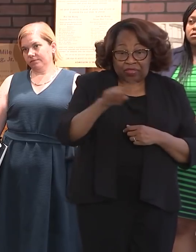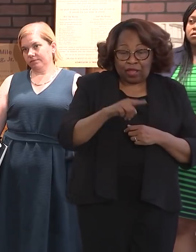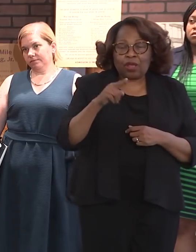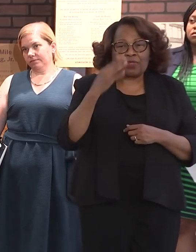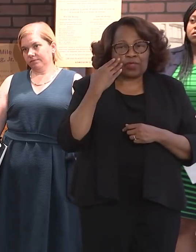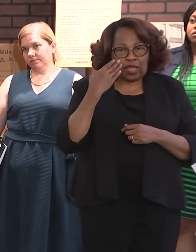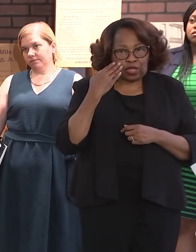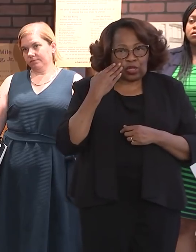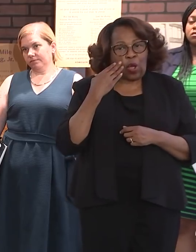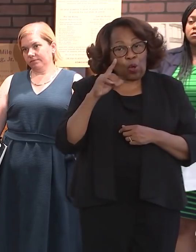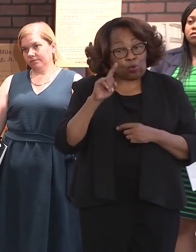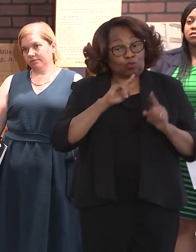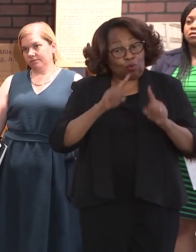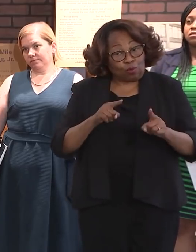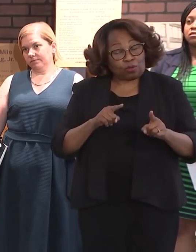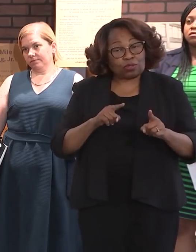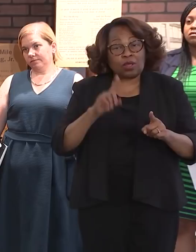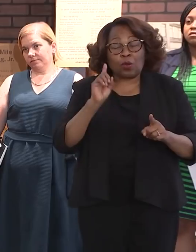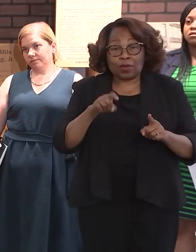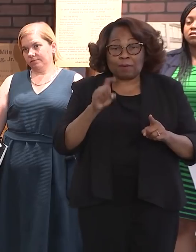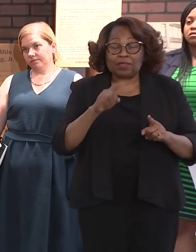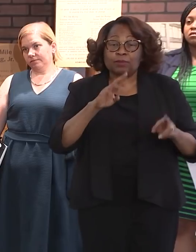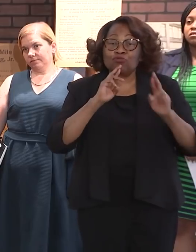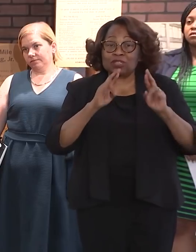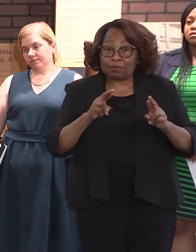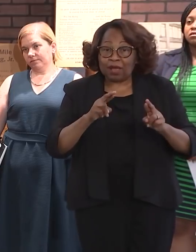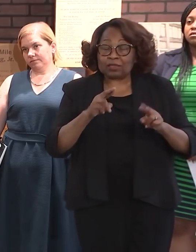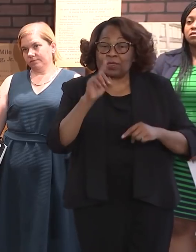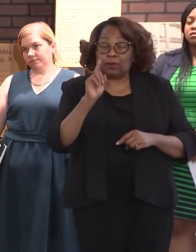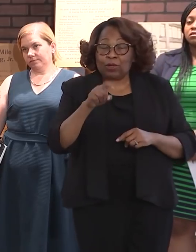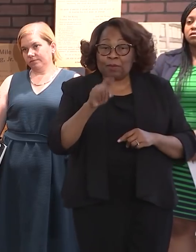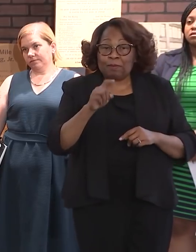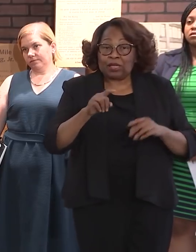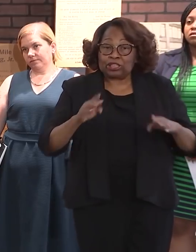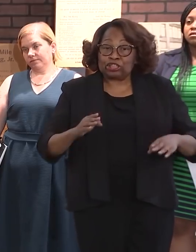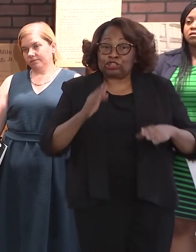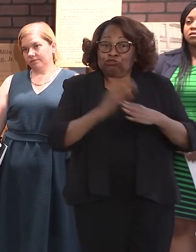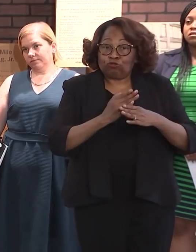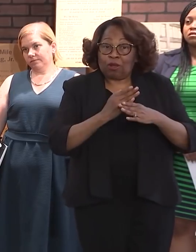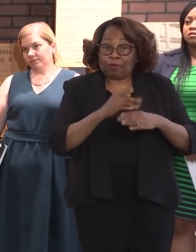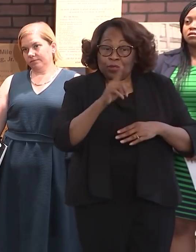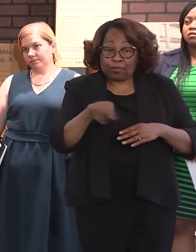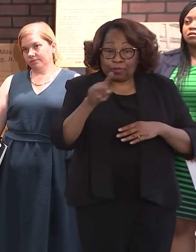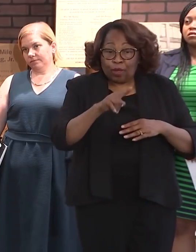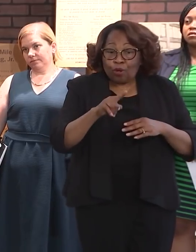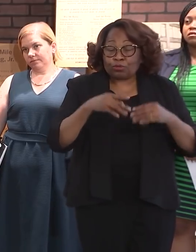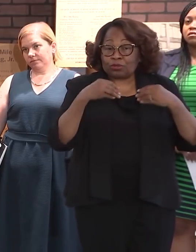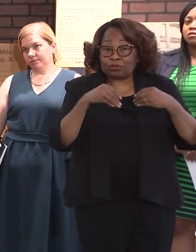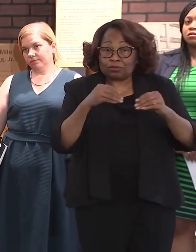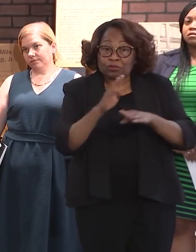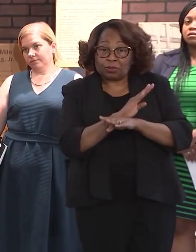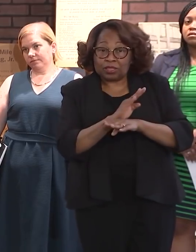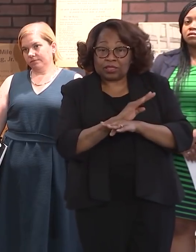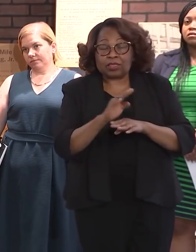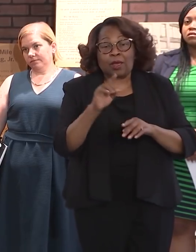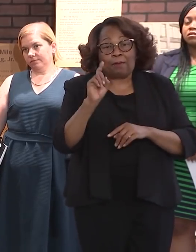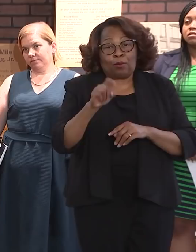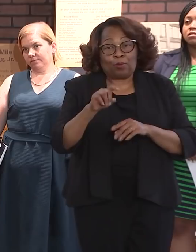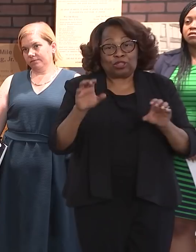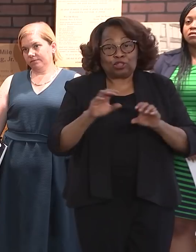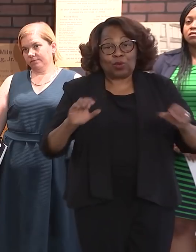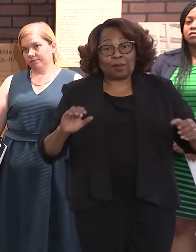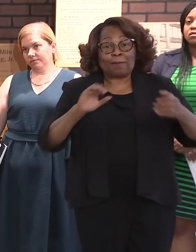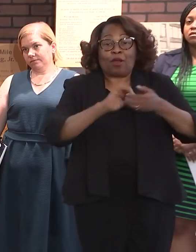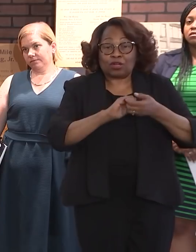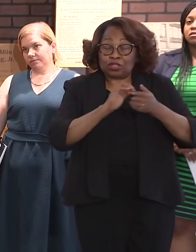know the charge. The charge is we must be responsive, we must disrupt these open-air drug markets, but we must do it in